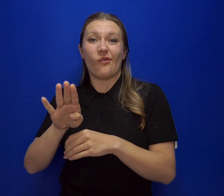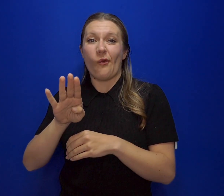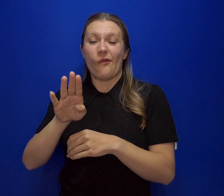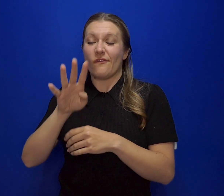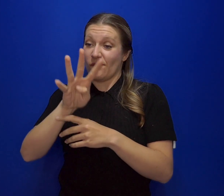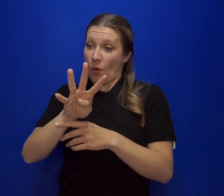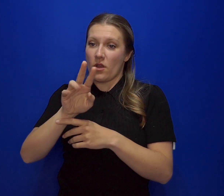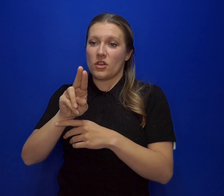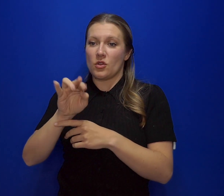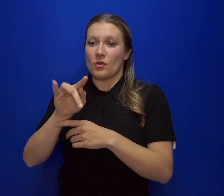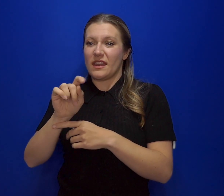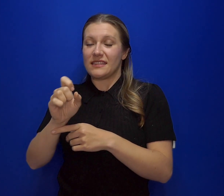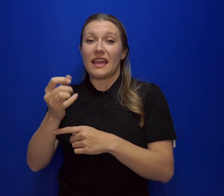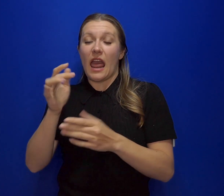4.5, I was like, that's fine. And,